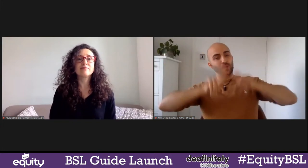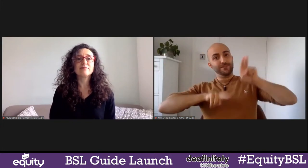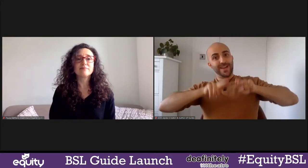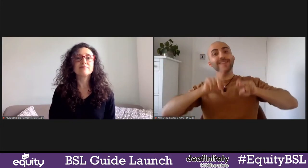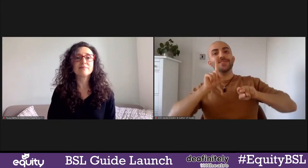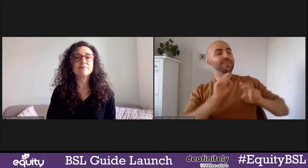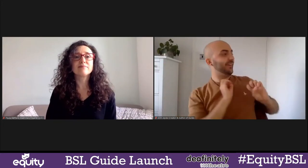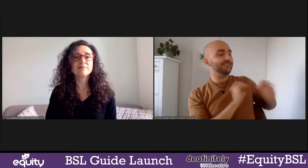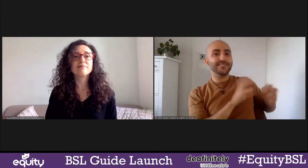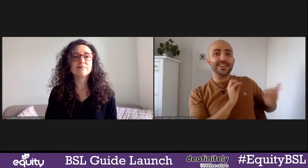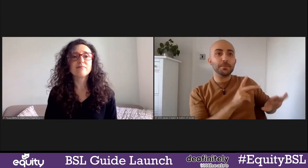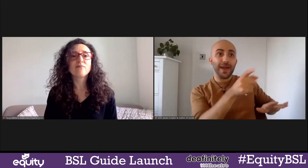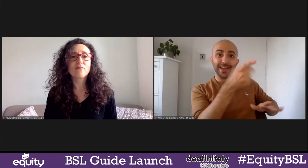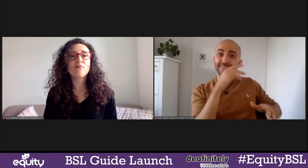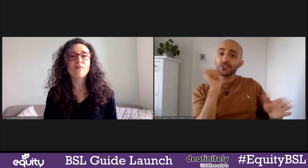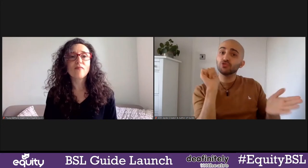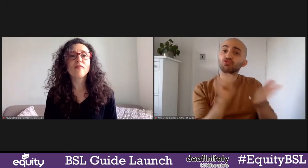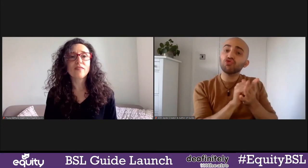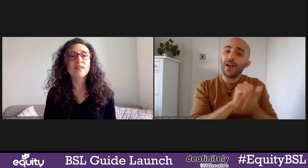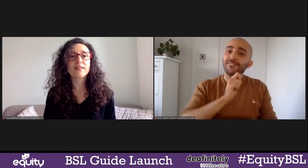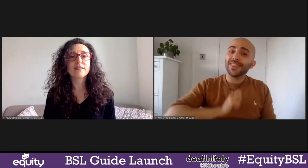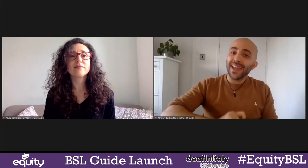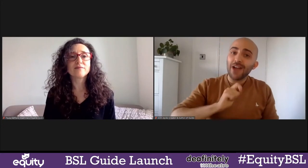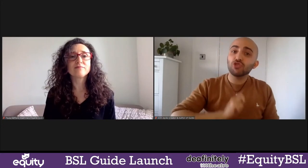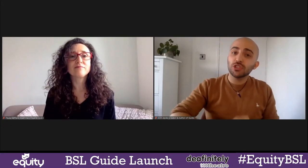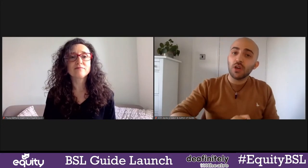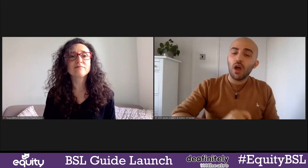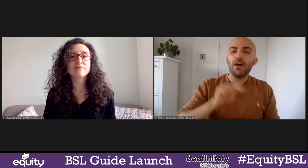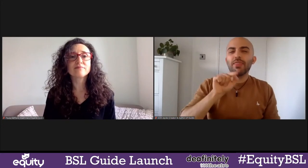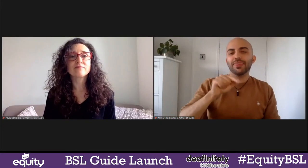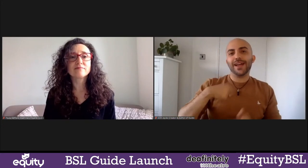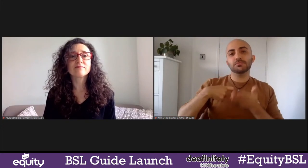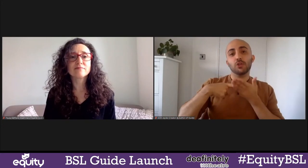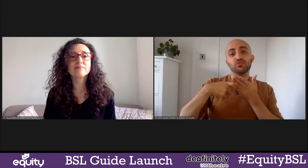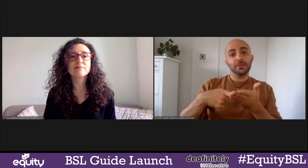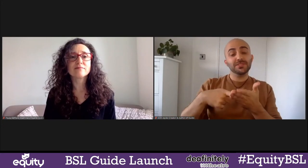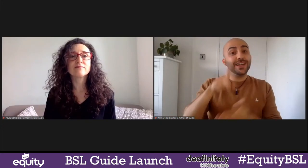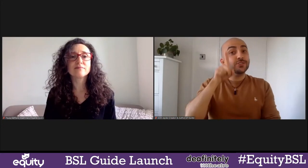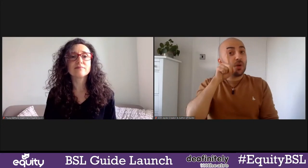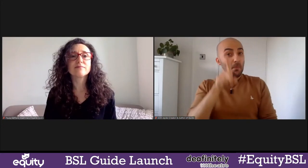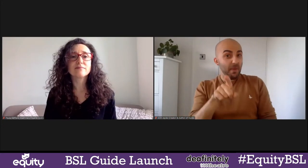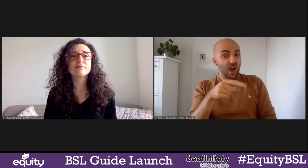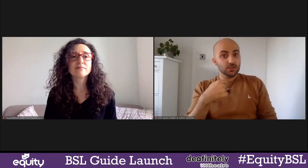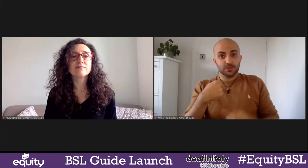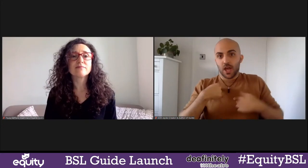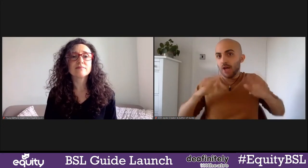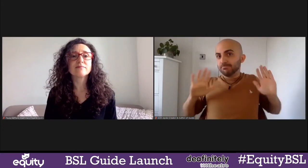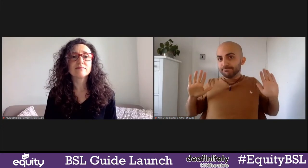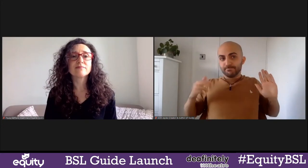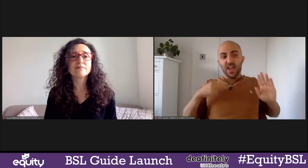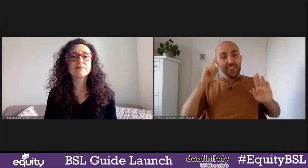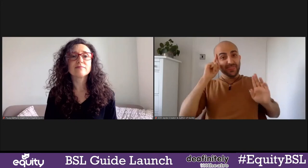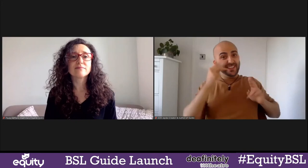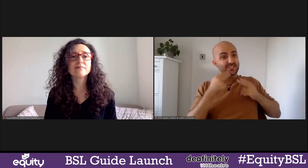equivalent, but we need to assess that and feedback to the panel to check whether that particular actor is right for the part.